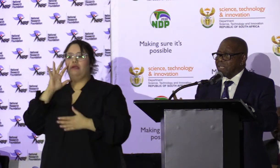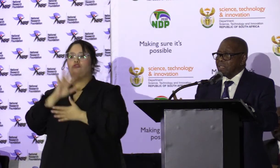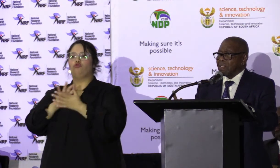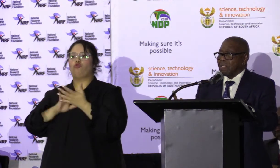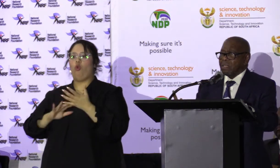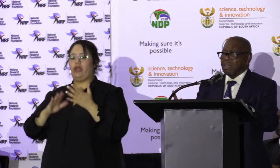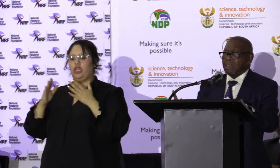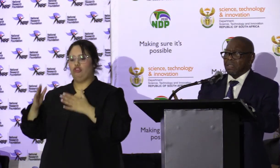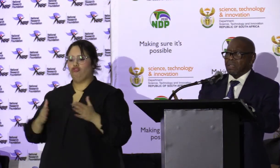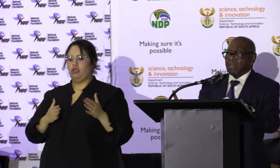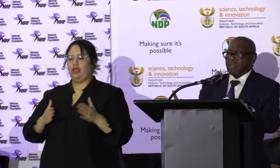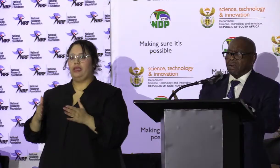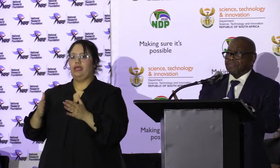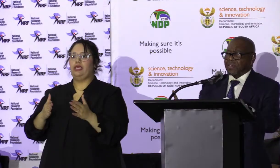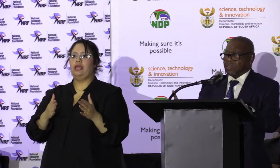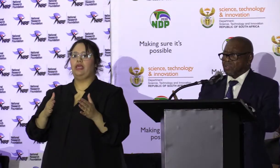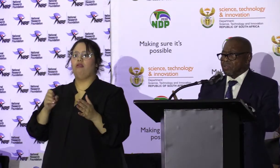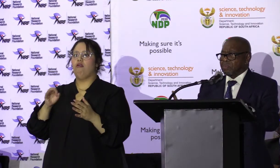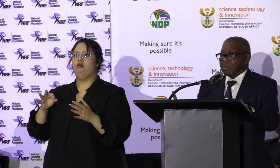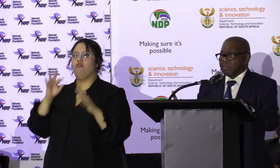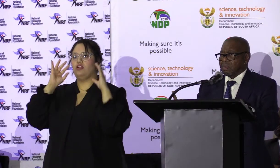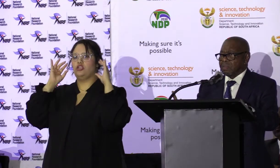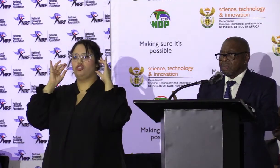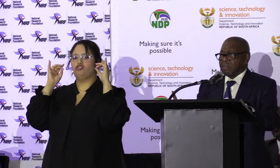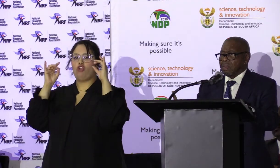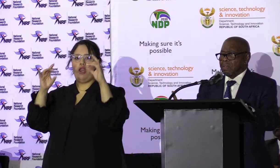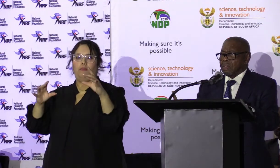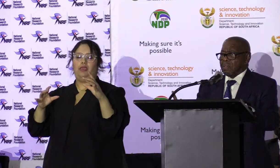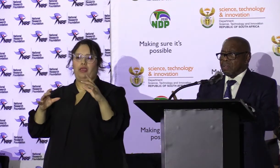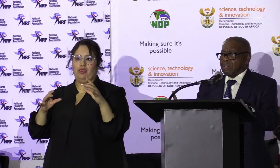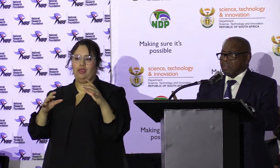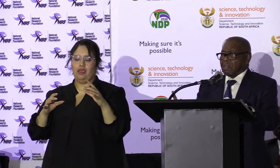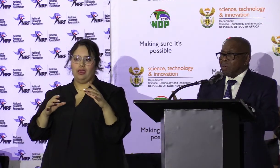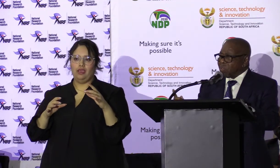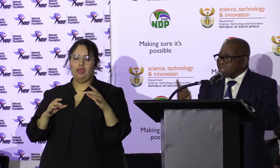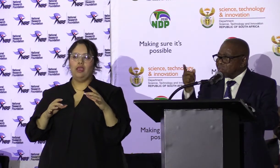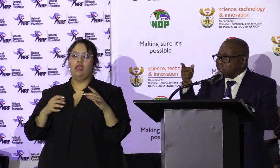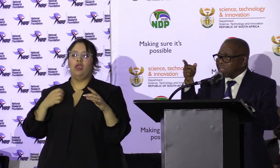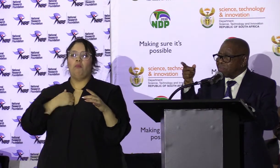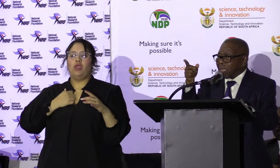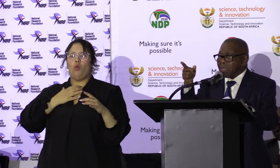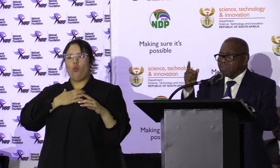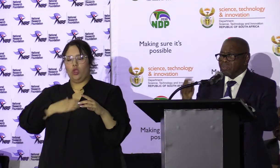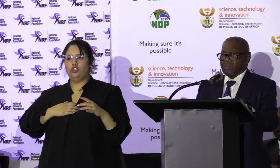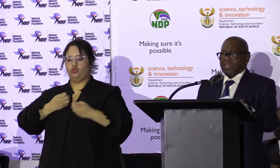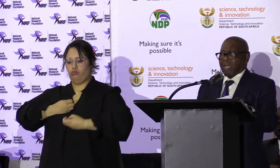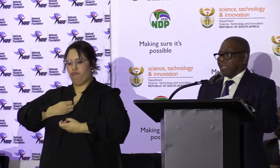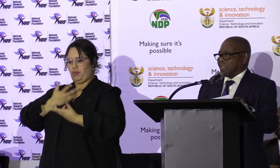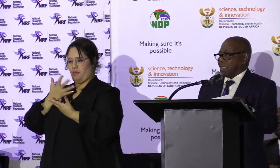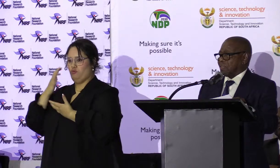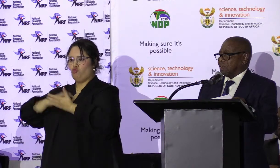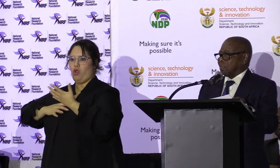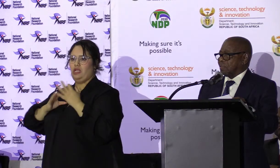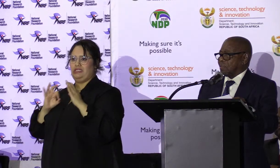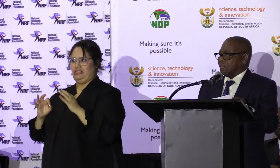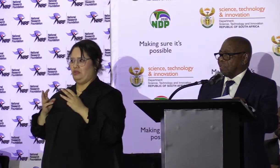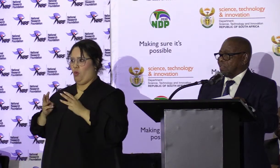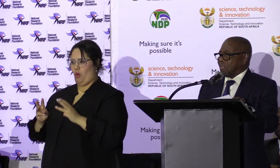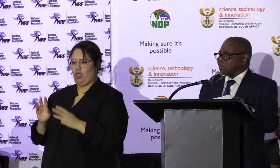a journey of astronomy. I wish I could tell my own story like